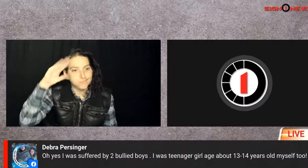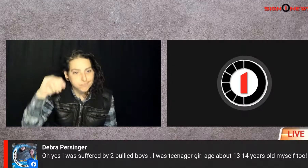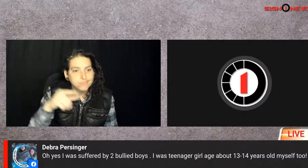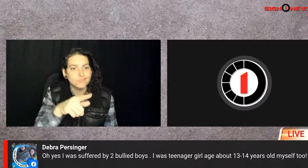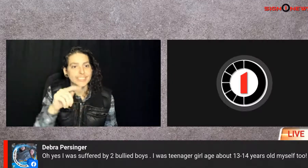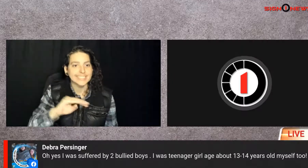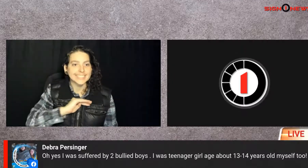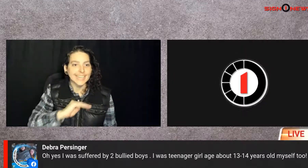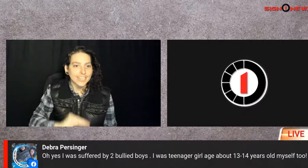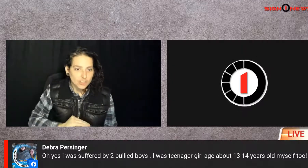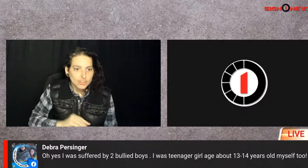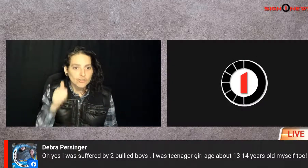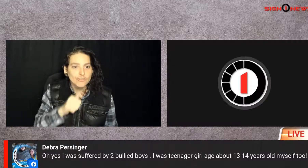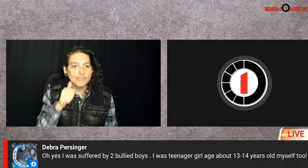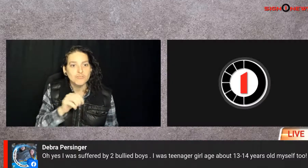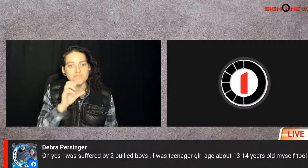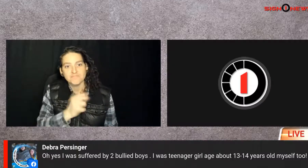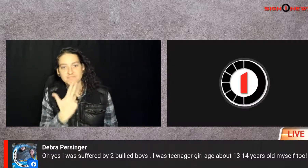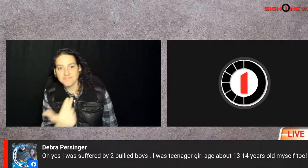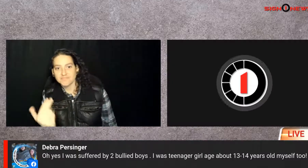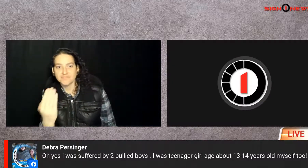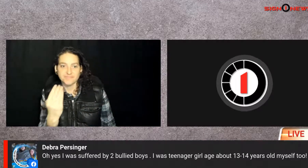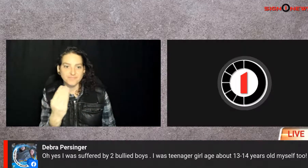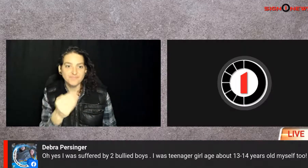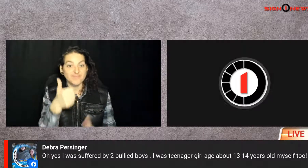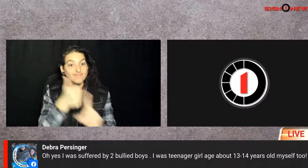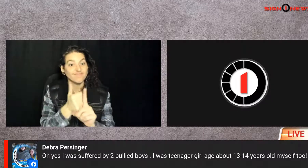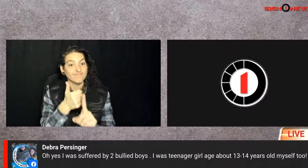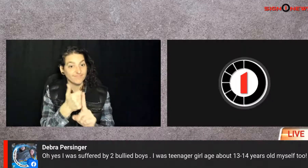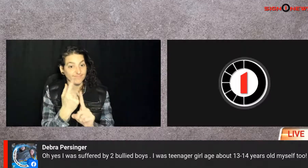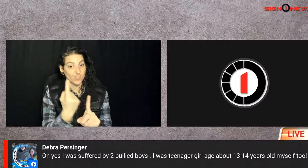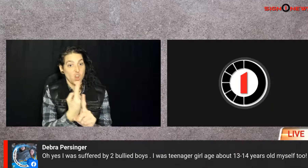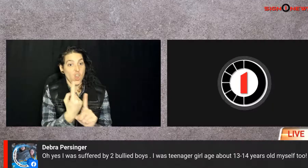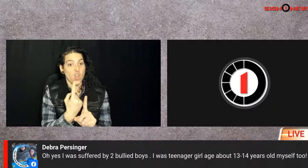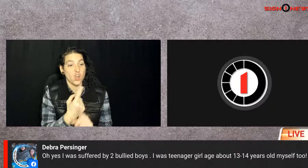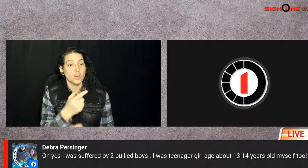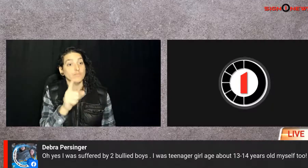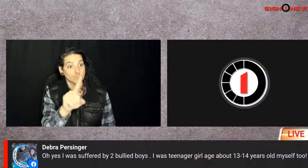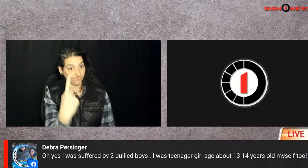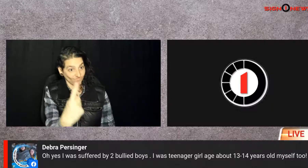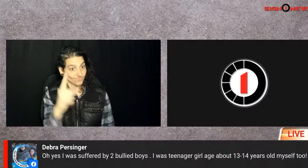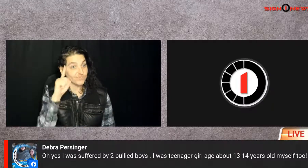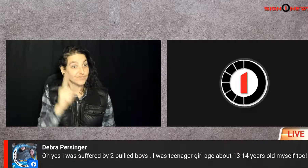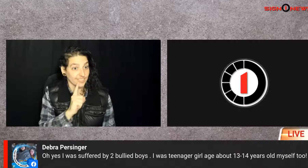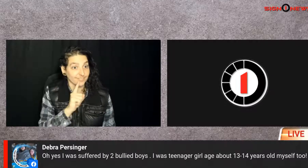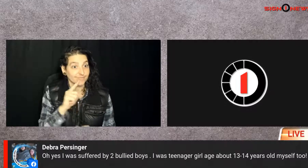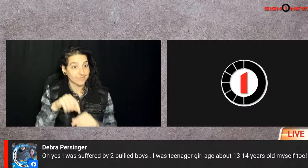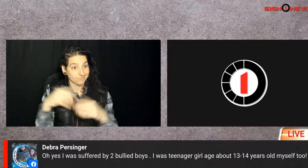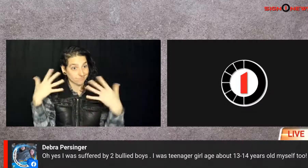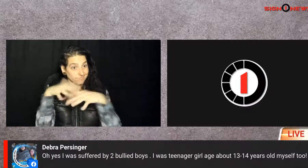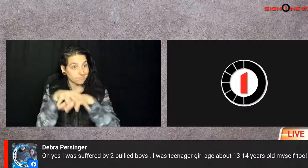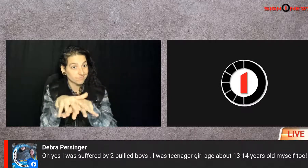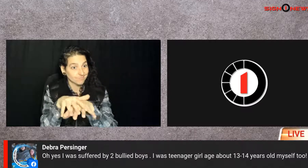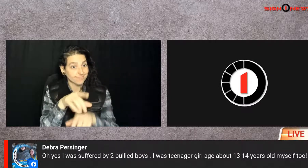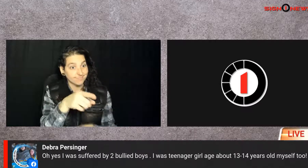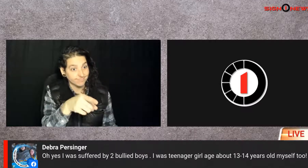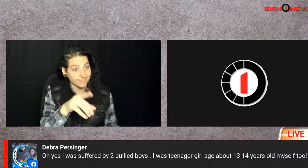Deborah says, oh yes, I was suffered by 2 bully boys. I was a teenage girl, about 13 or 15.